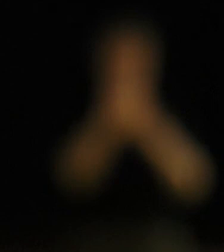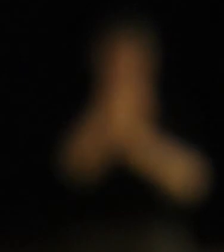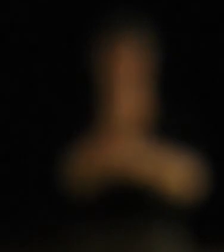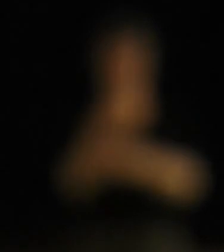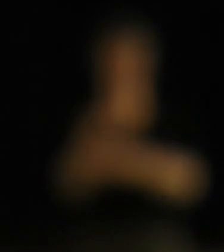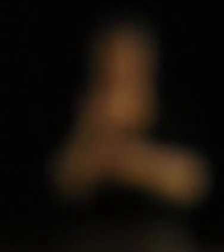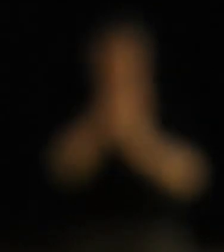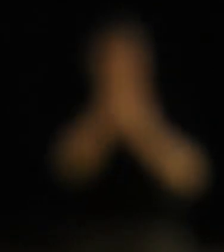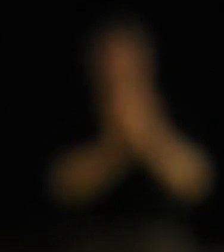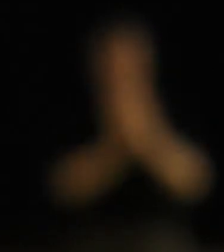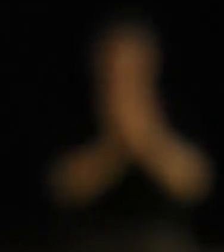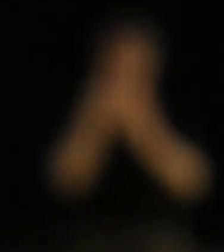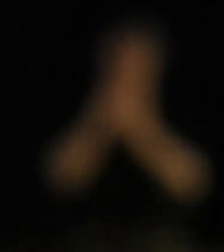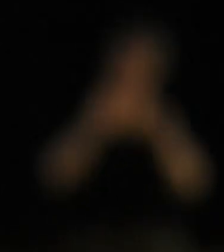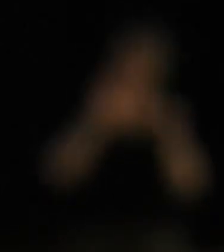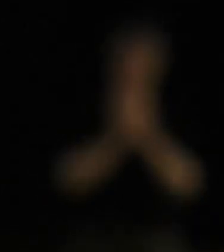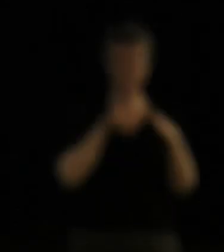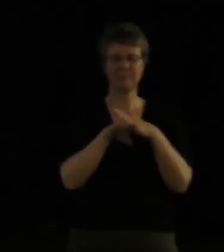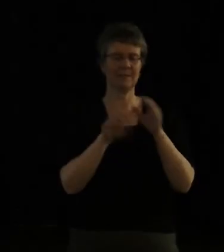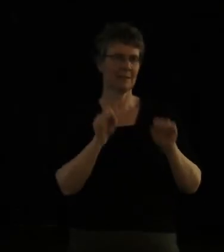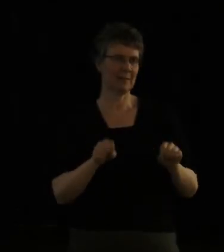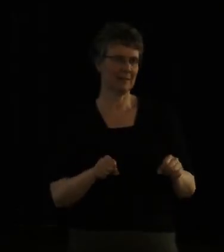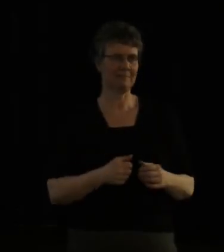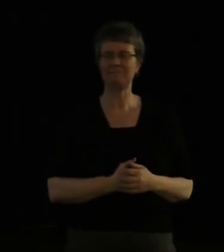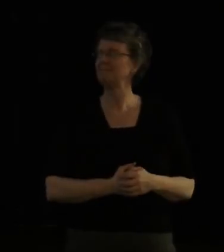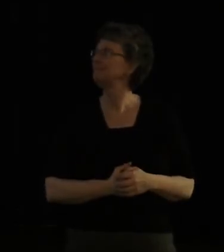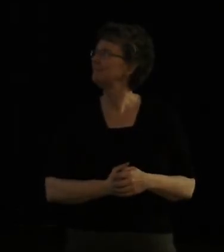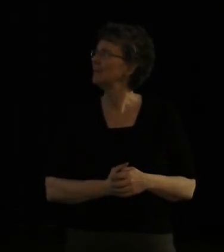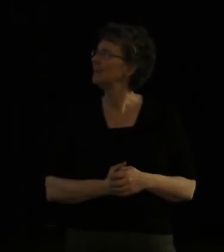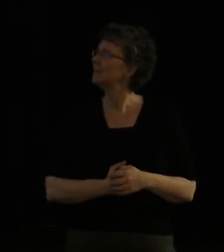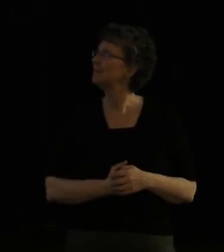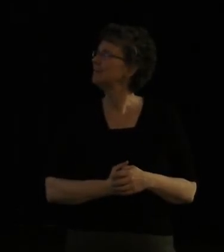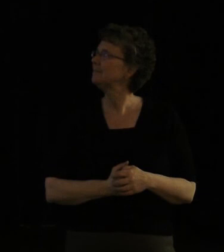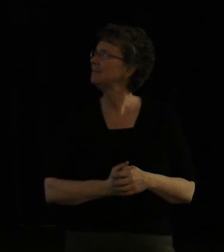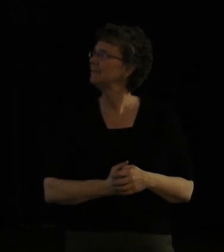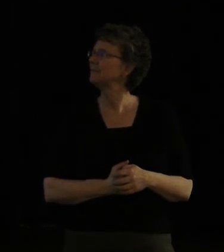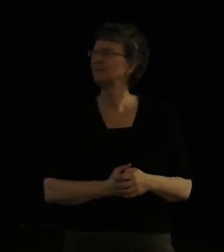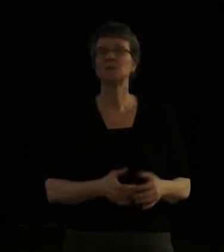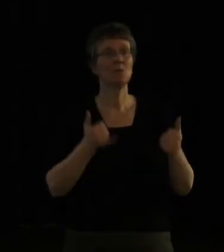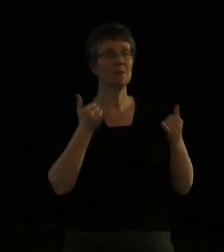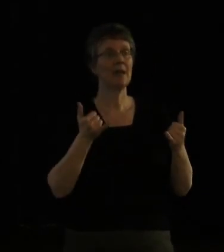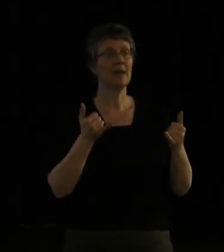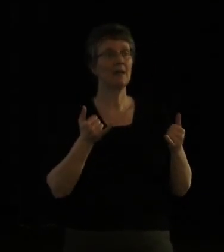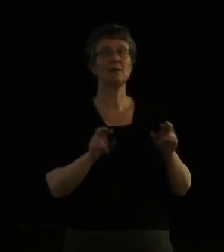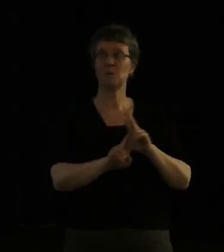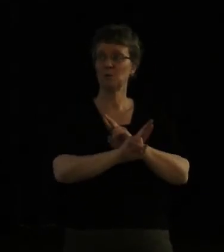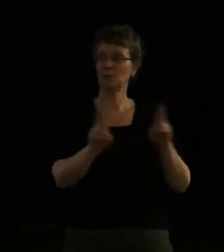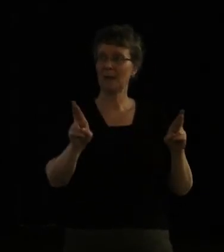So that gets us to the point where we can start manning the stations. And I don't know if we